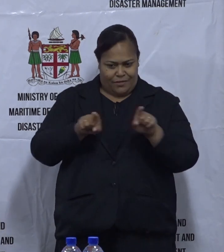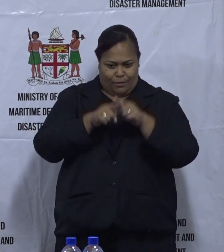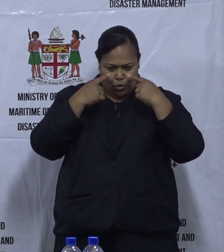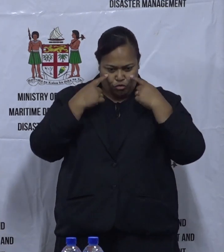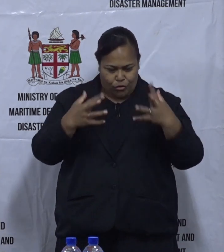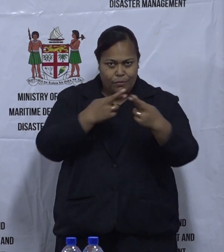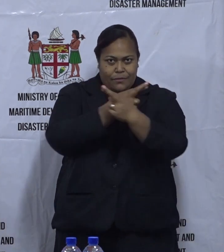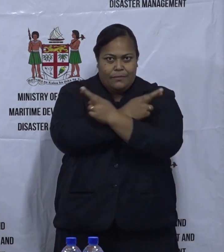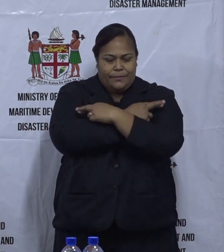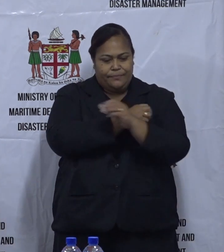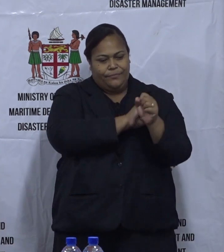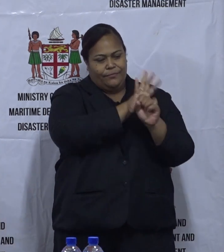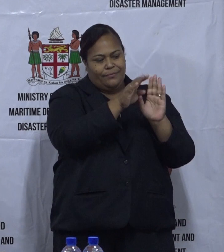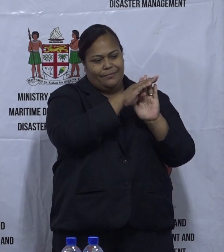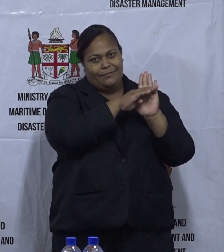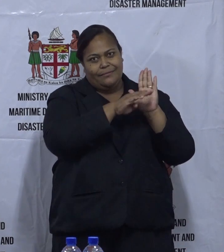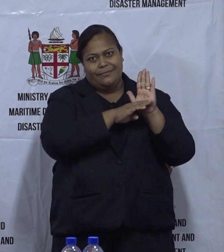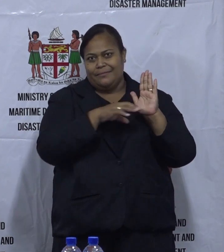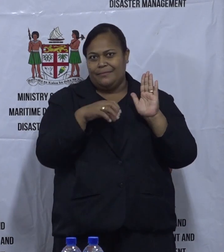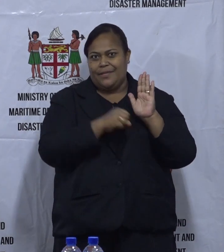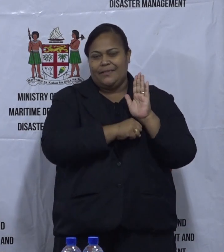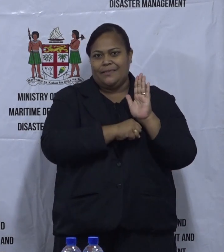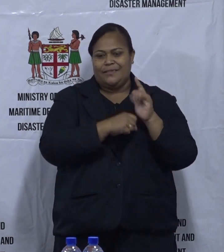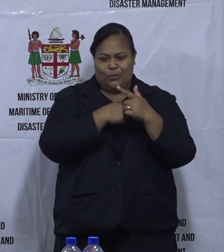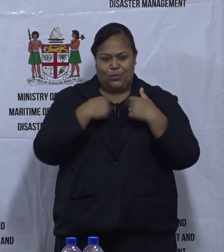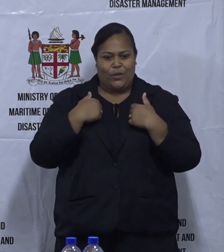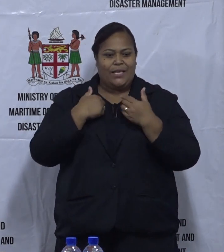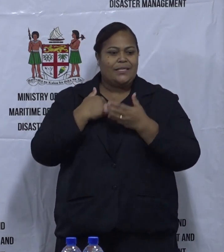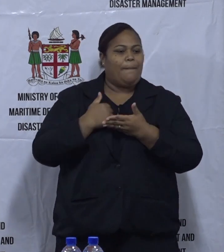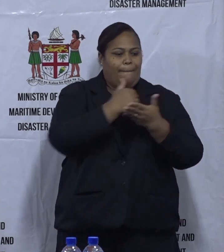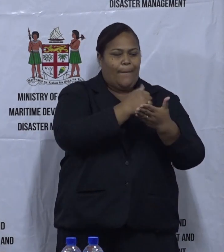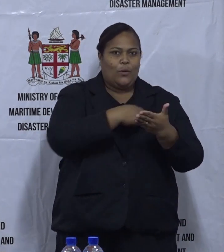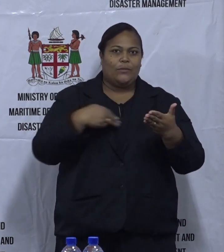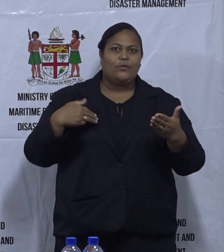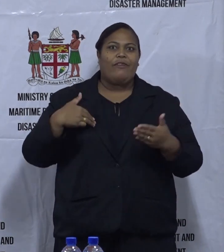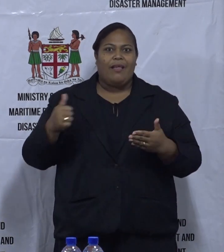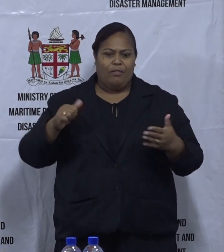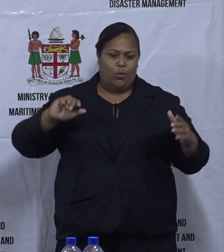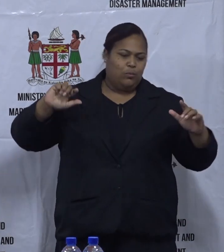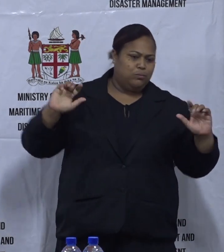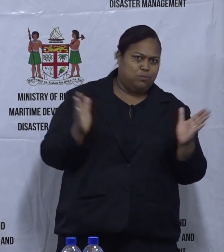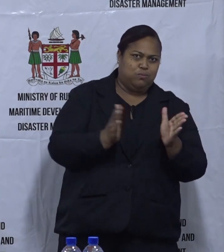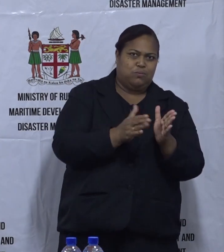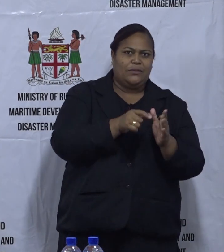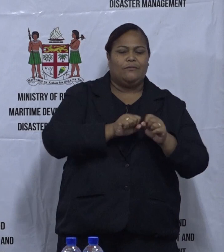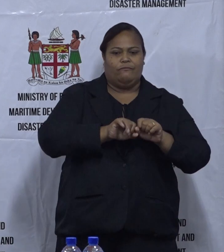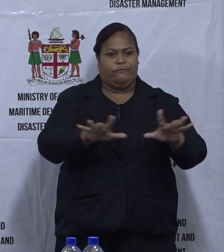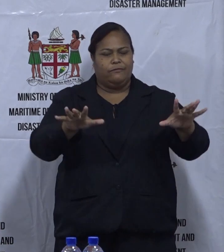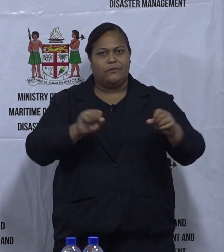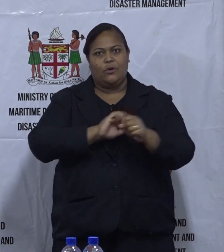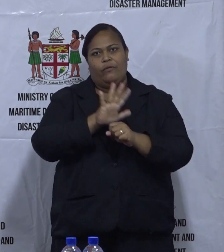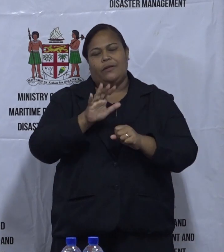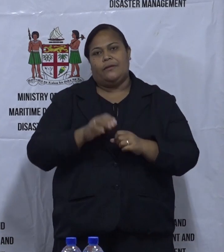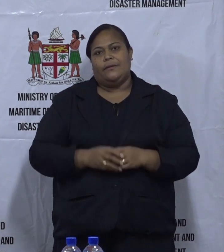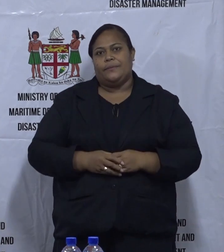to the COVID protocols as well, so that we help Health in minimizing the spread of